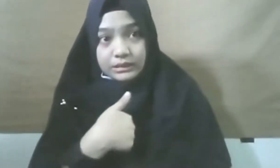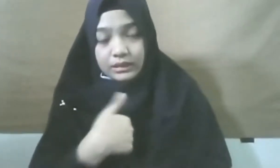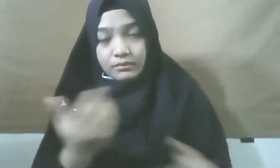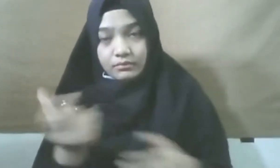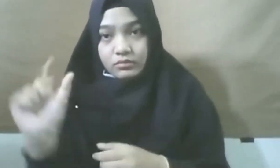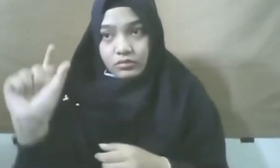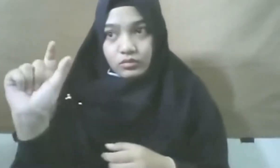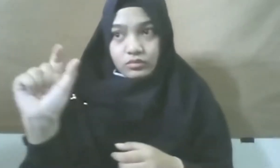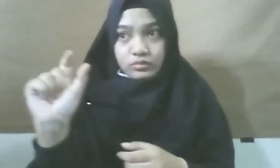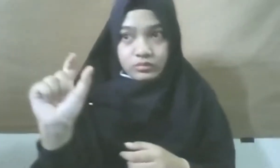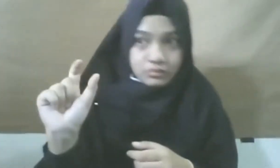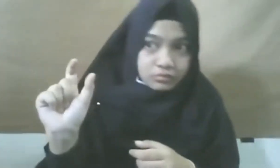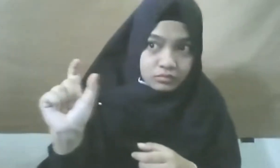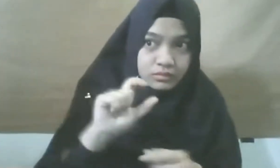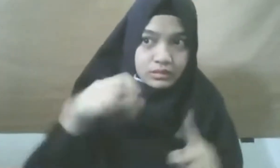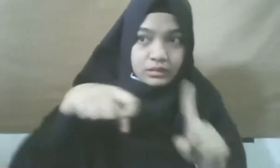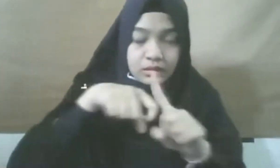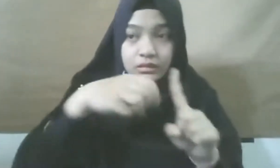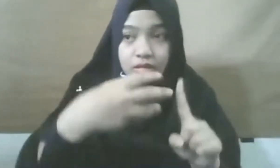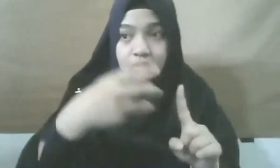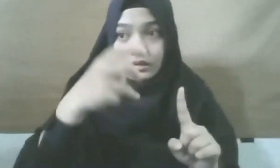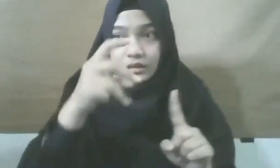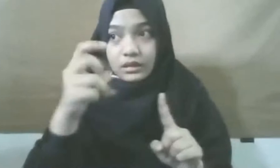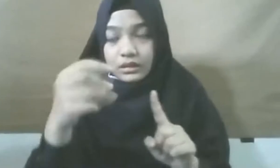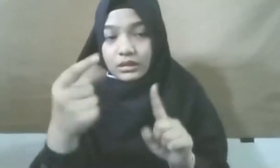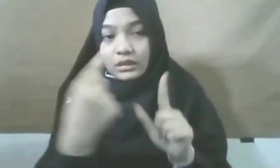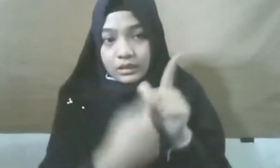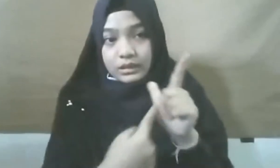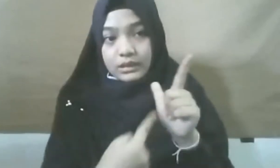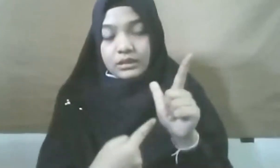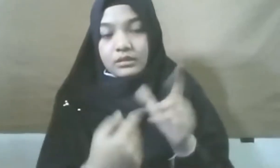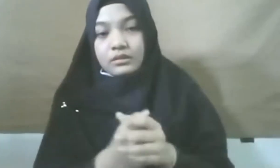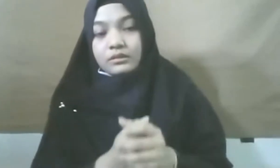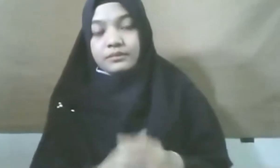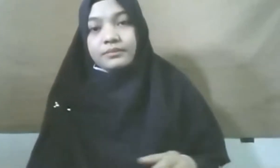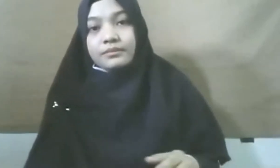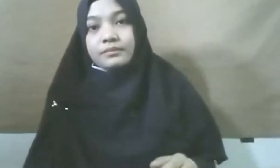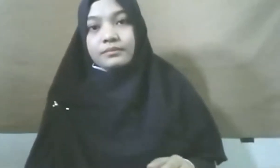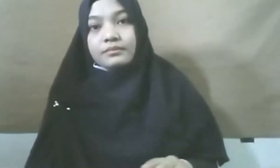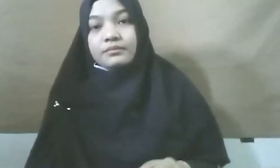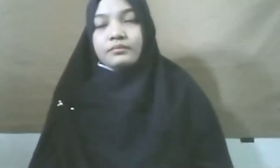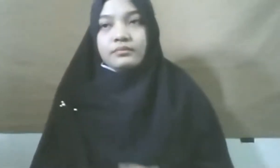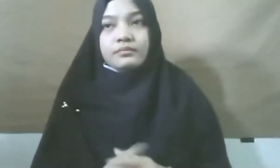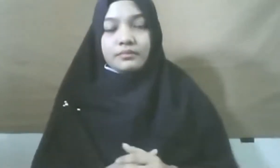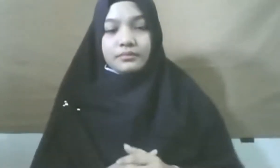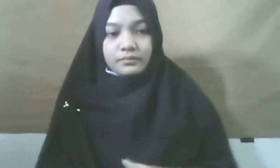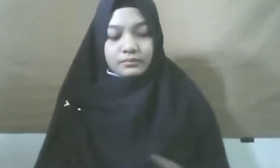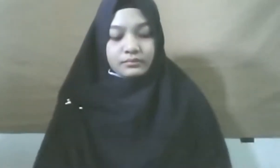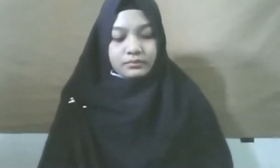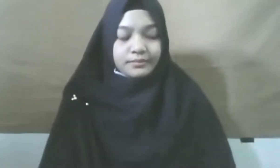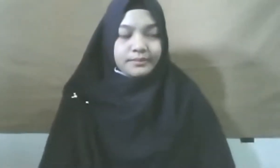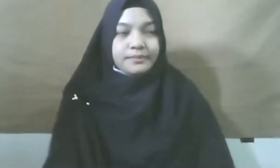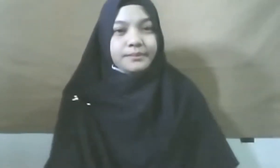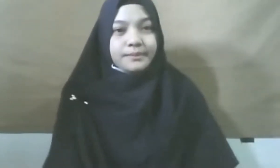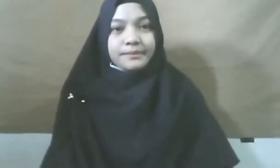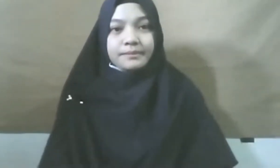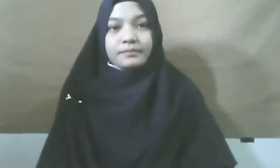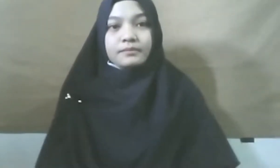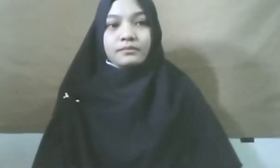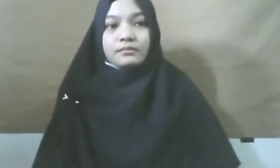share her observation? Carrie? Okay, hi. So can everyone hear me? Yes, okay, please. Okay, that's good.